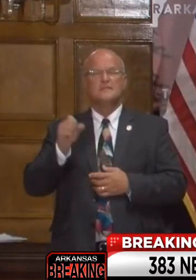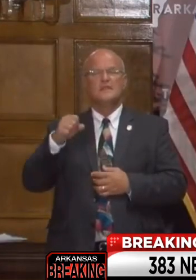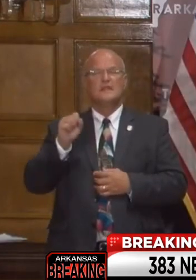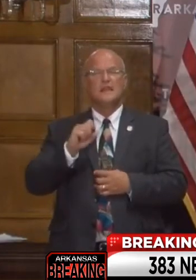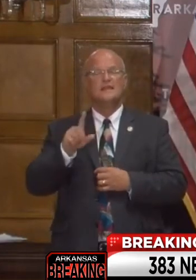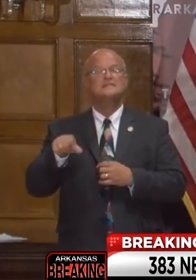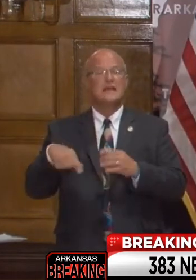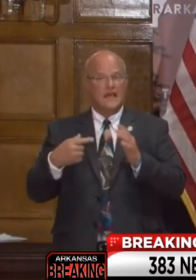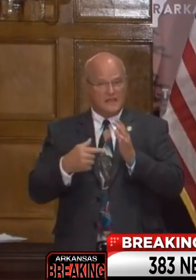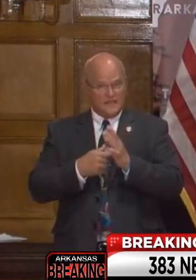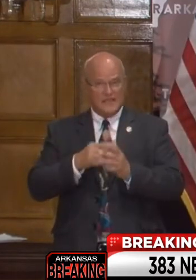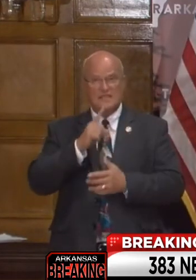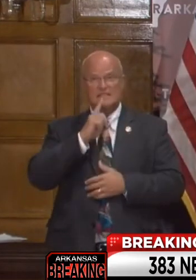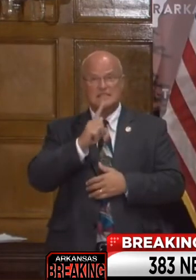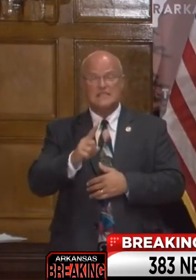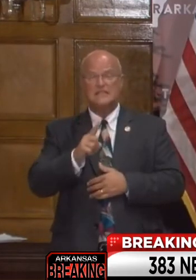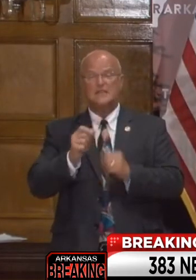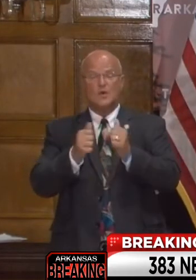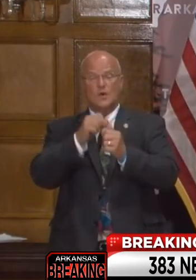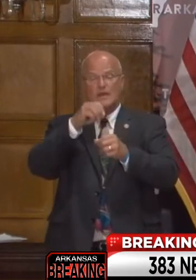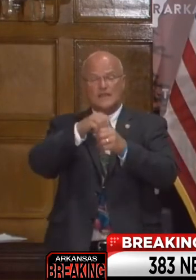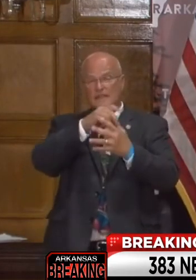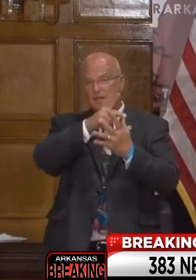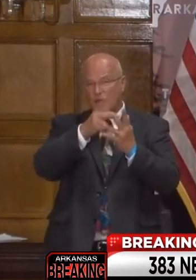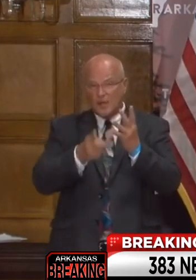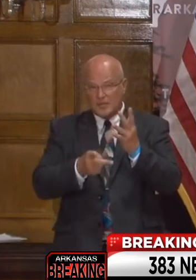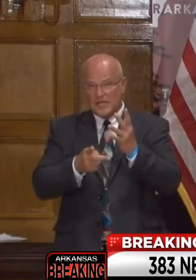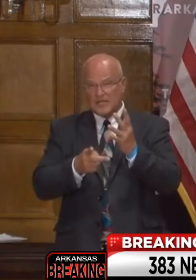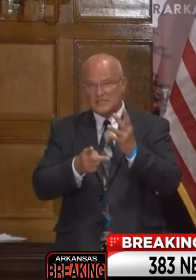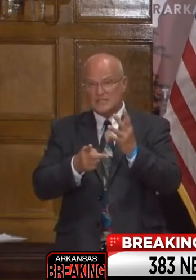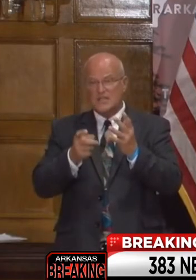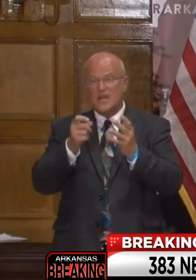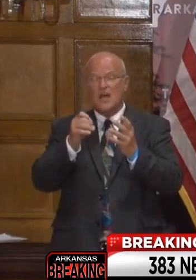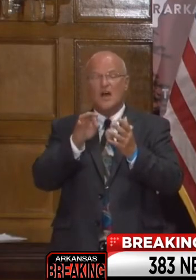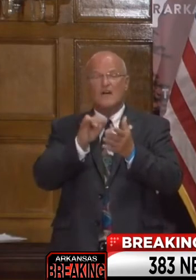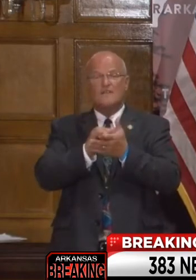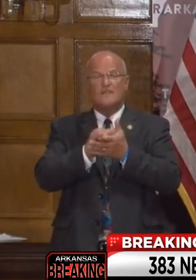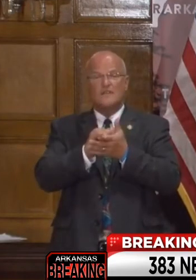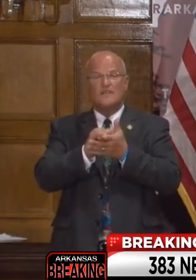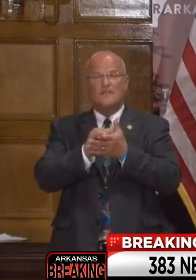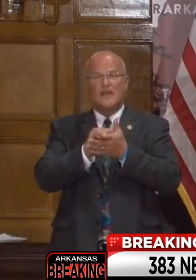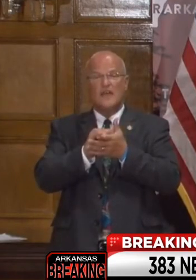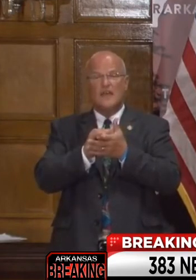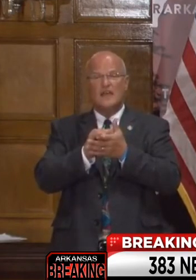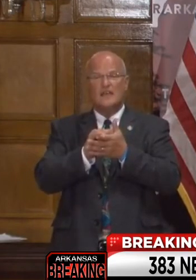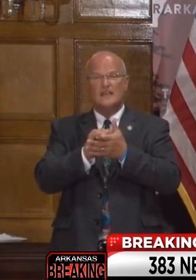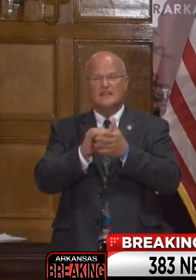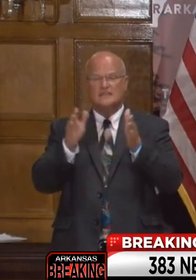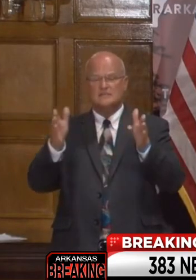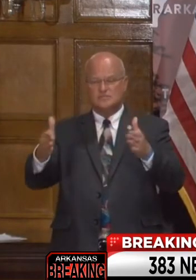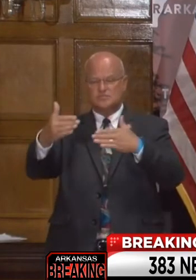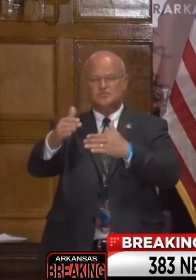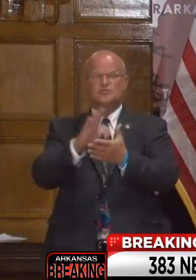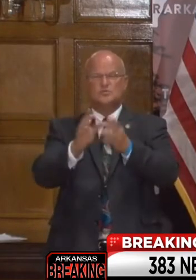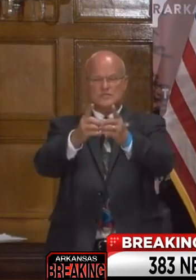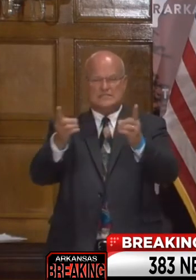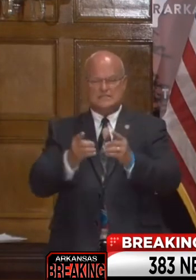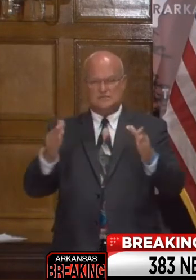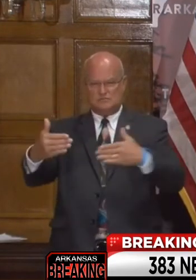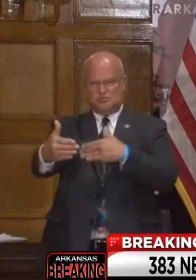Yes, this is within the population of that, the physical boundary of the school